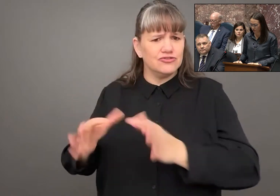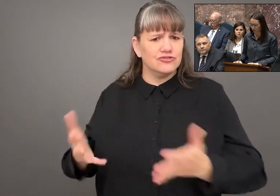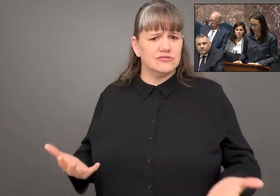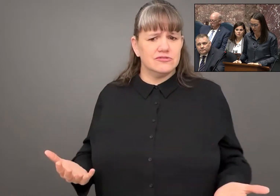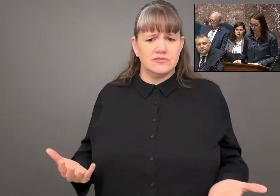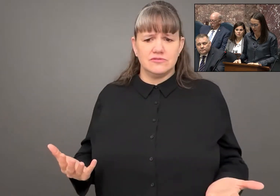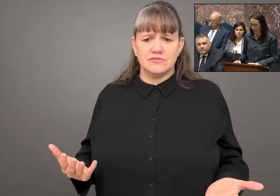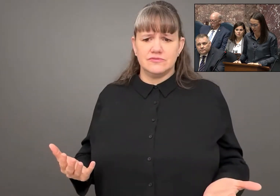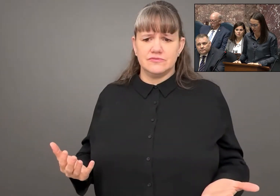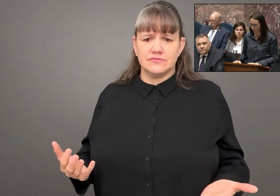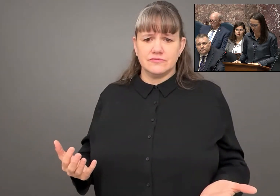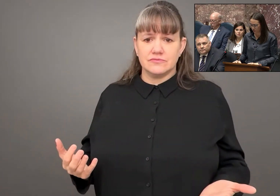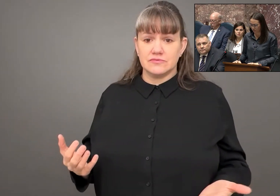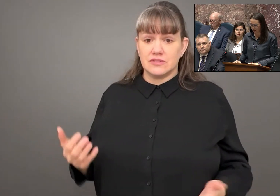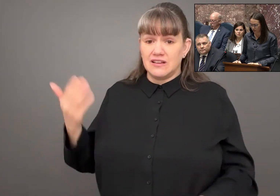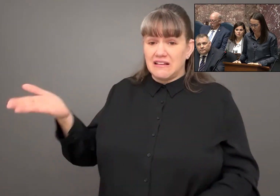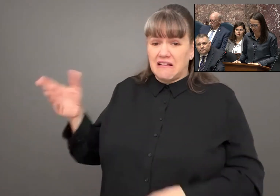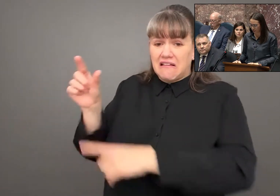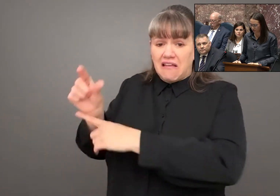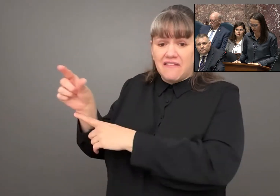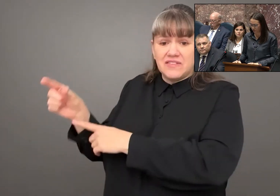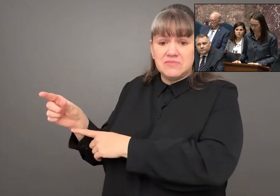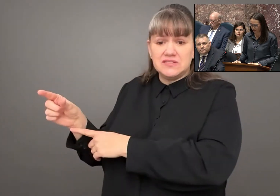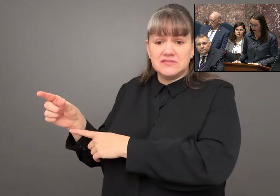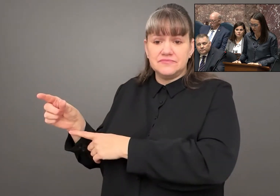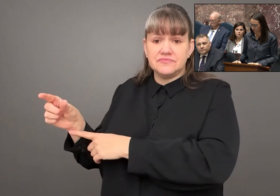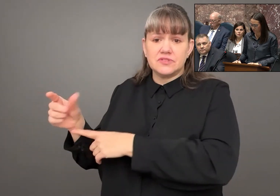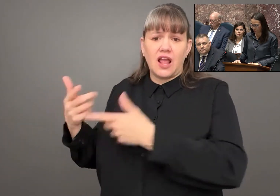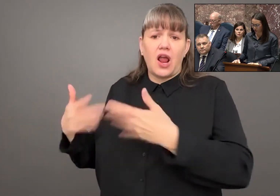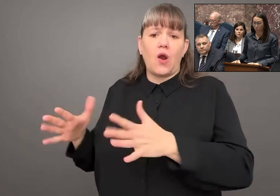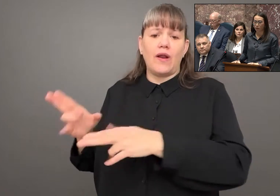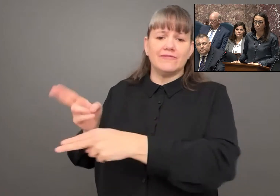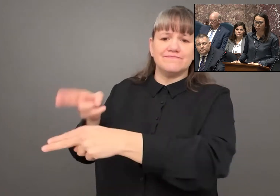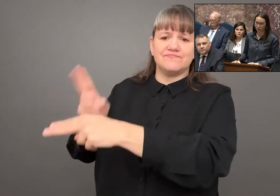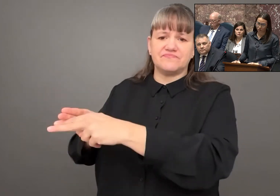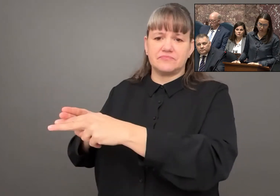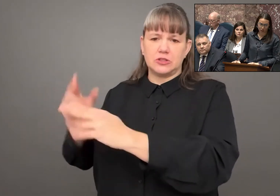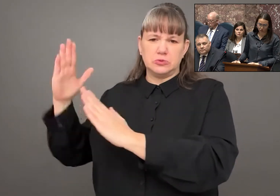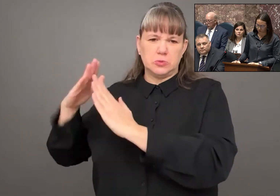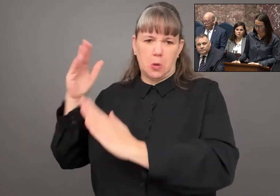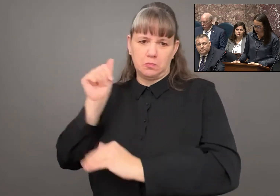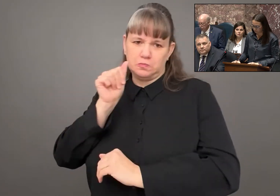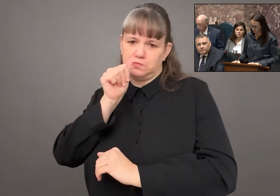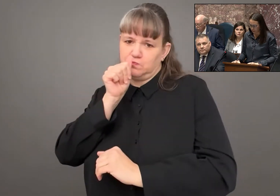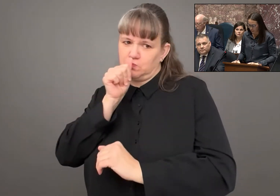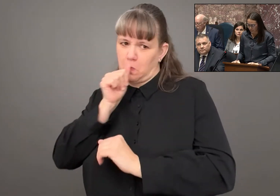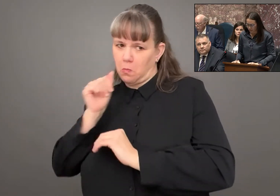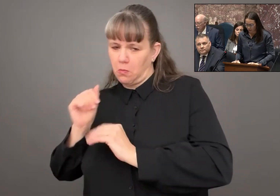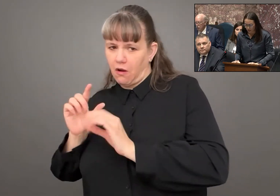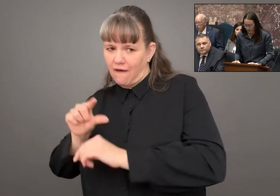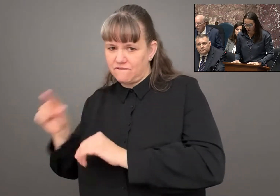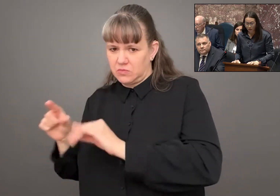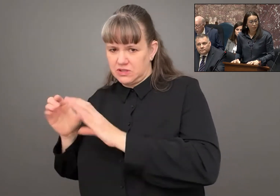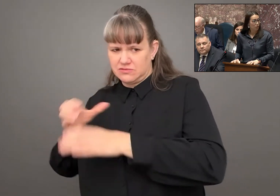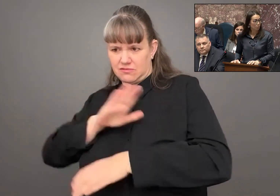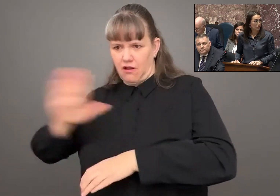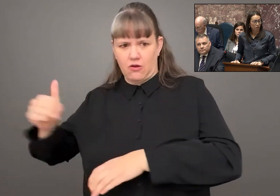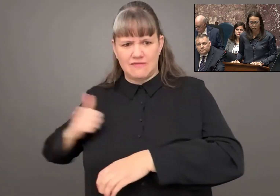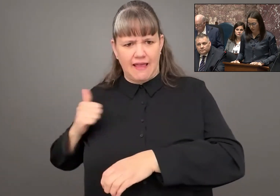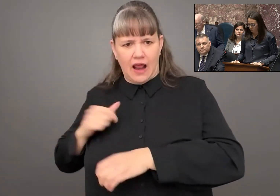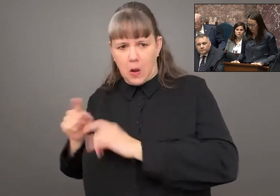secretive government in Canada, quoted by the BC Freedom of Information and Privacy Association.